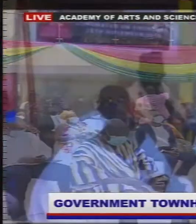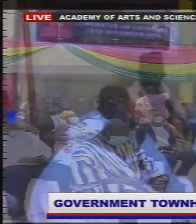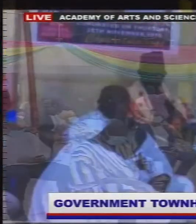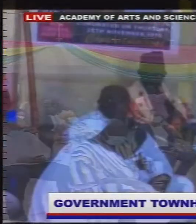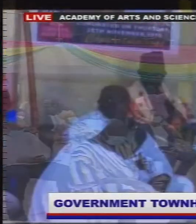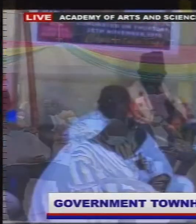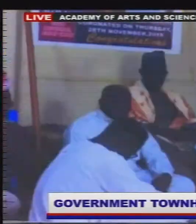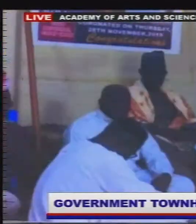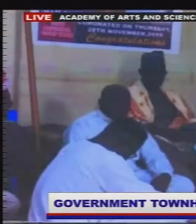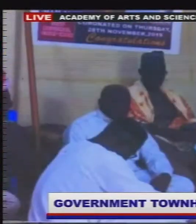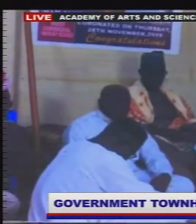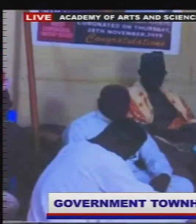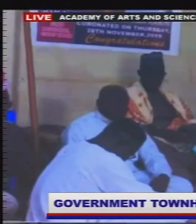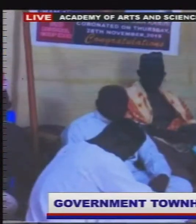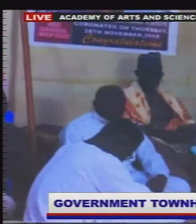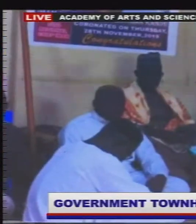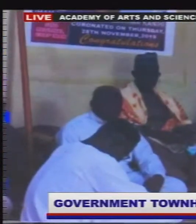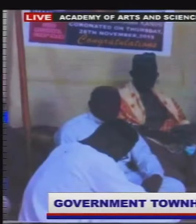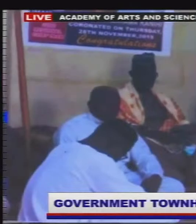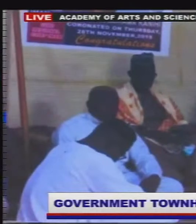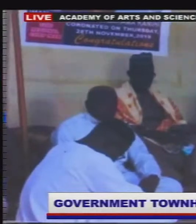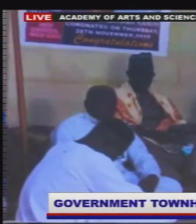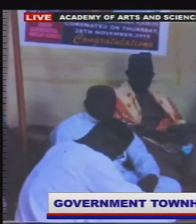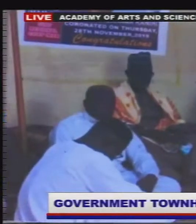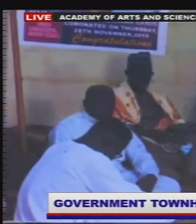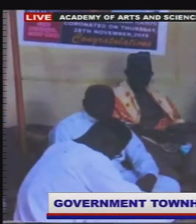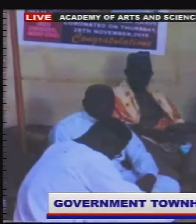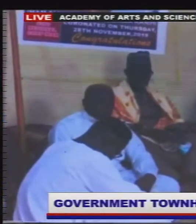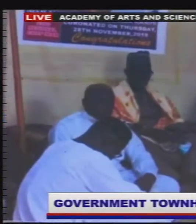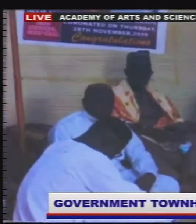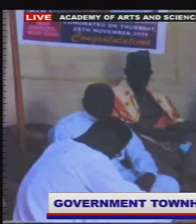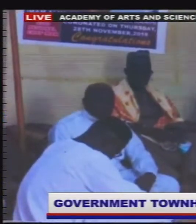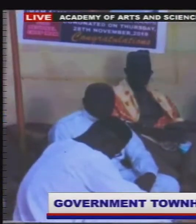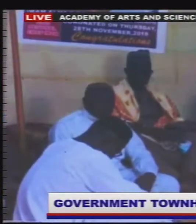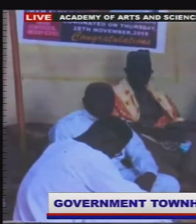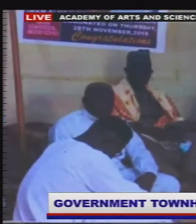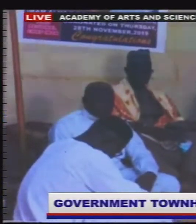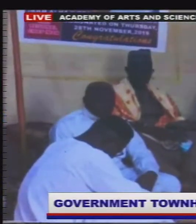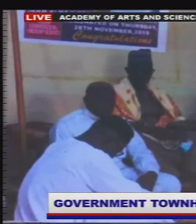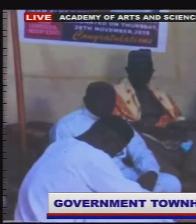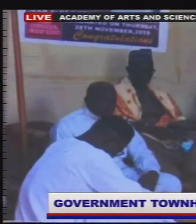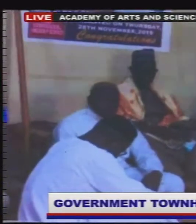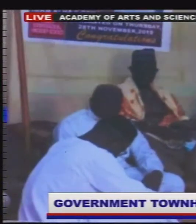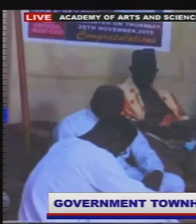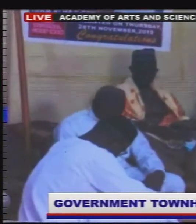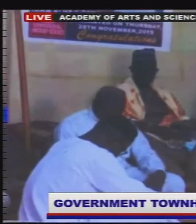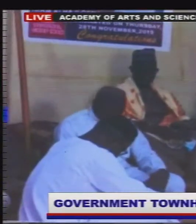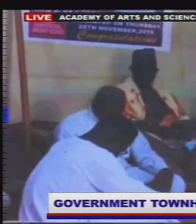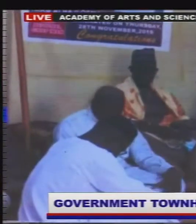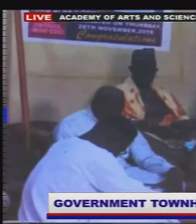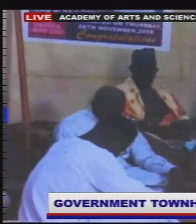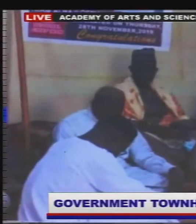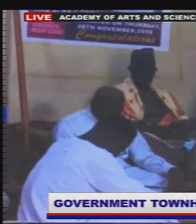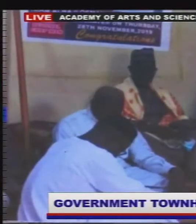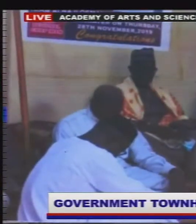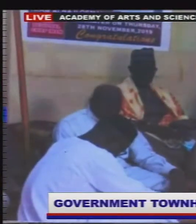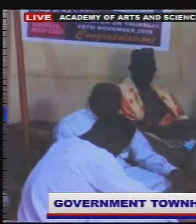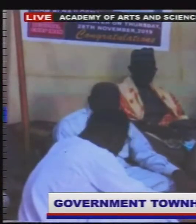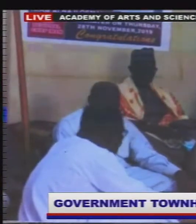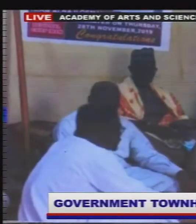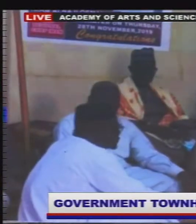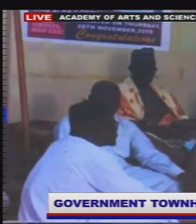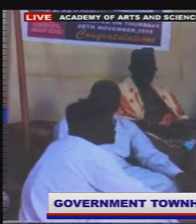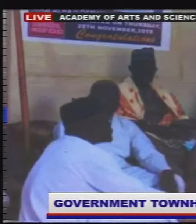And Engma yaga anam banyal kang aha Upper West Chief Imam ogwa borang ay duwabunga kuna